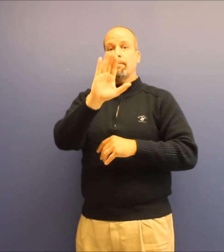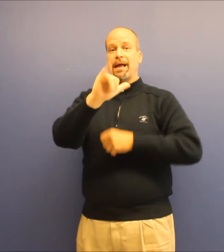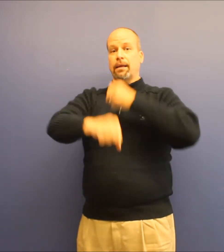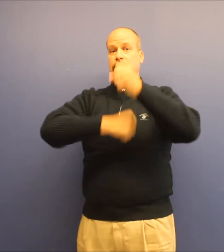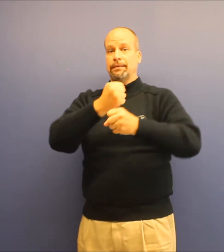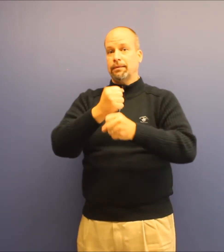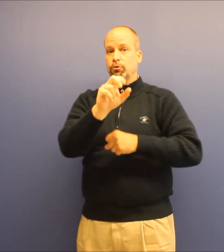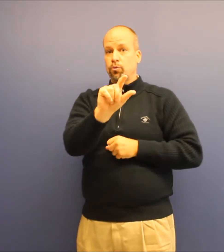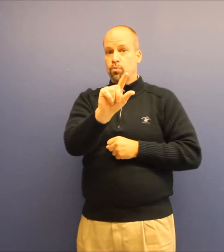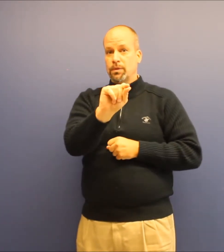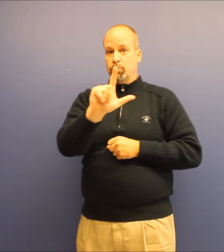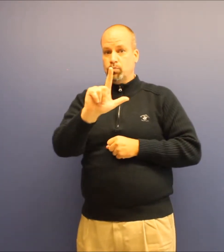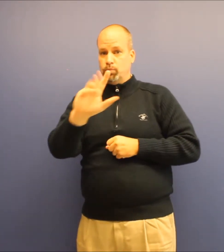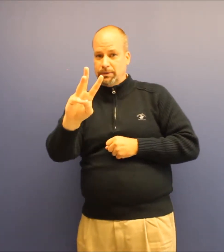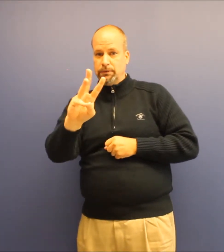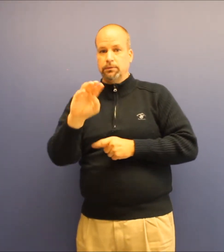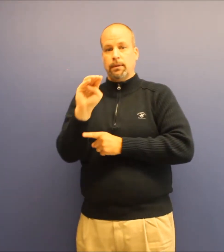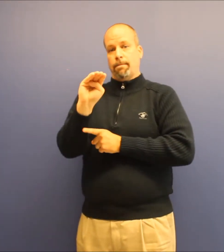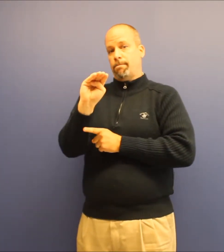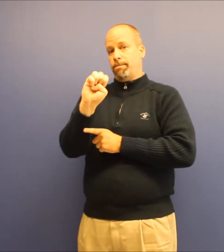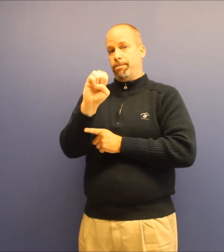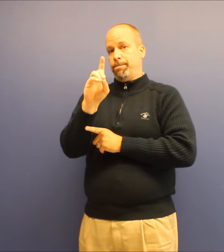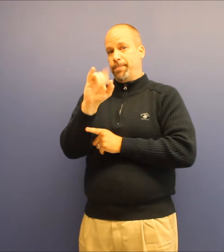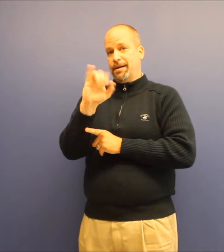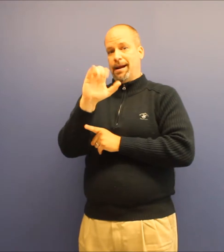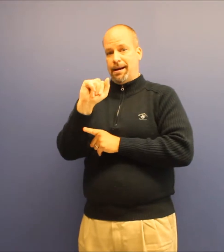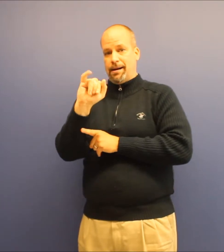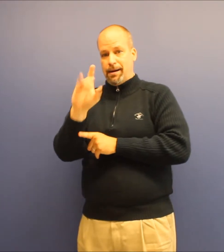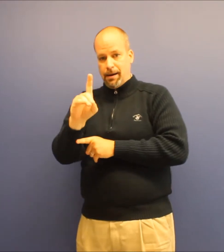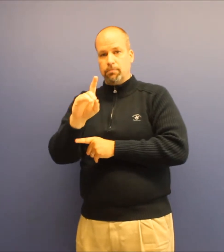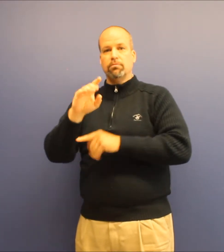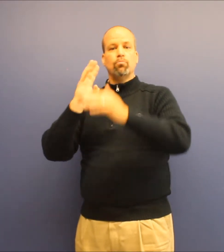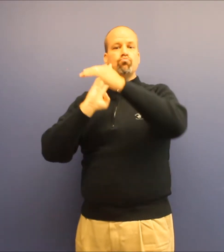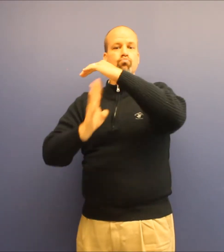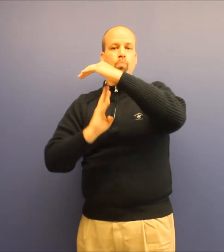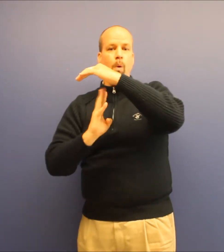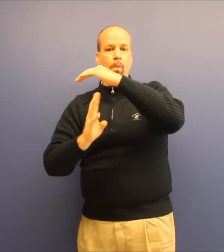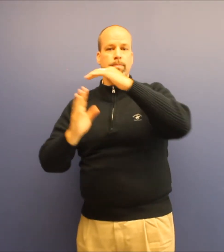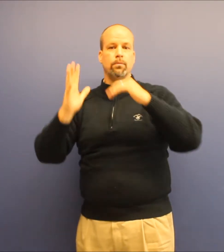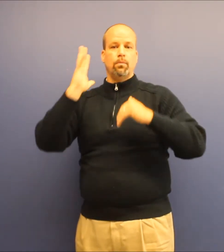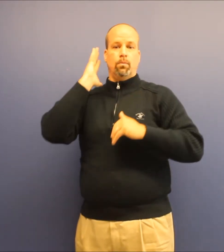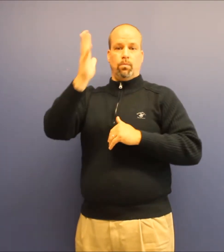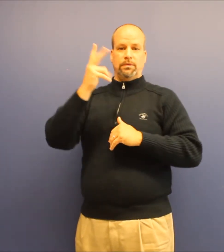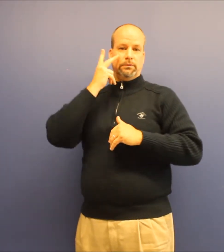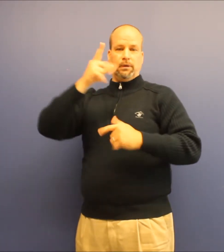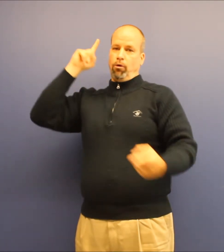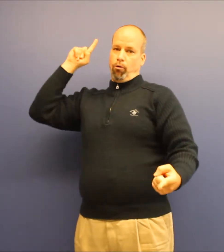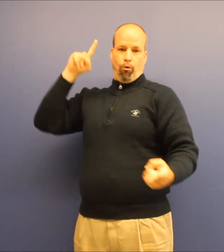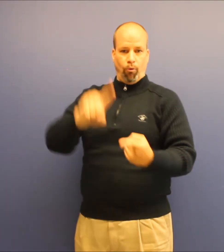that by 2026, Medicaid enrollment would fall by more than 15 million people.